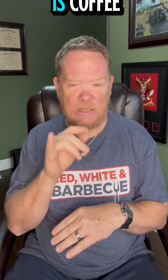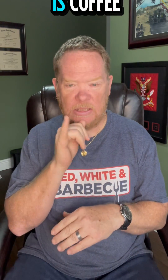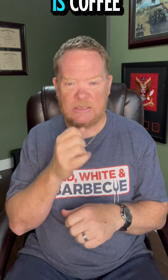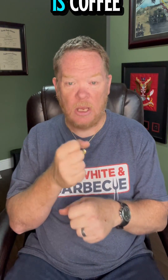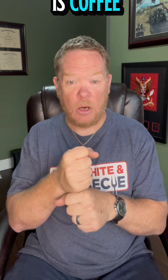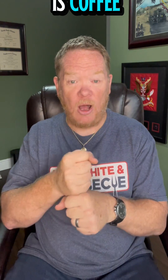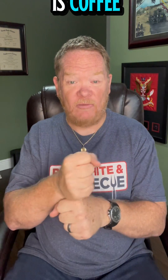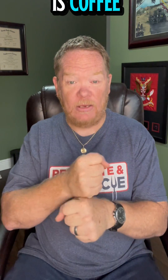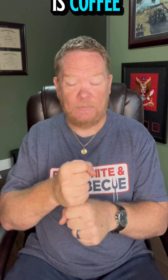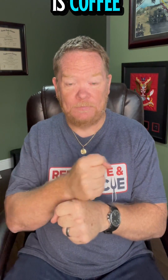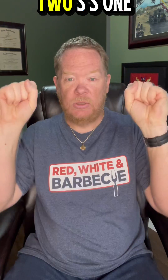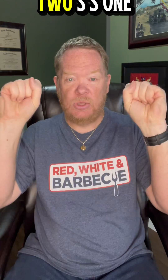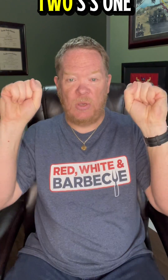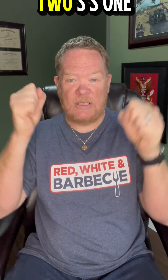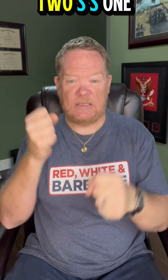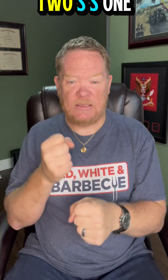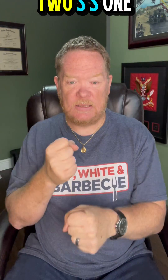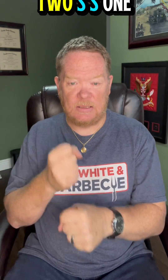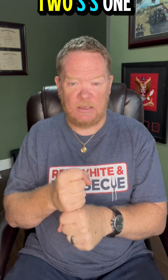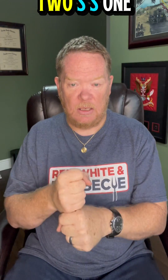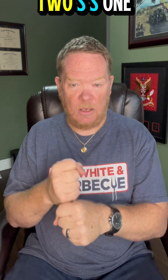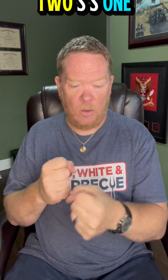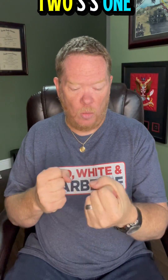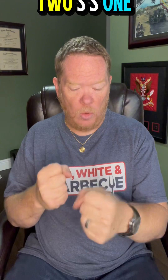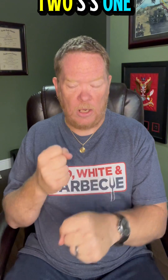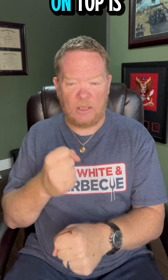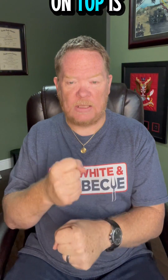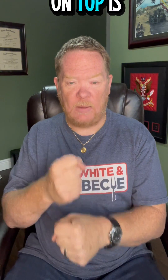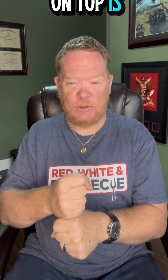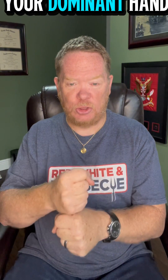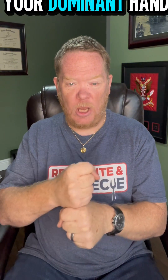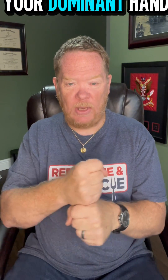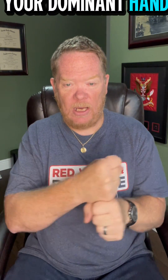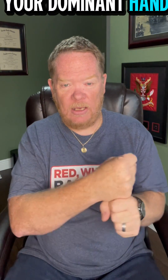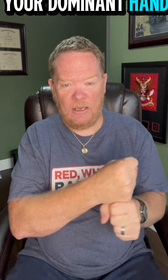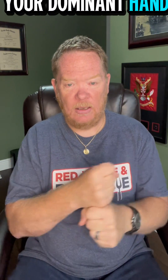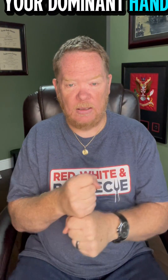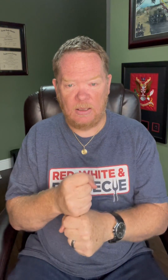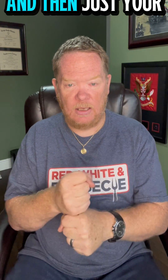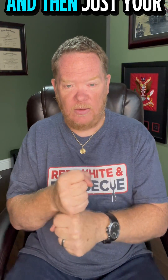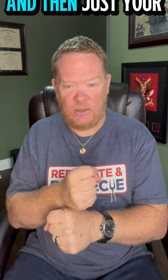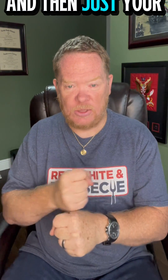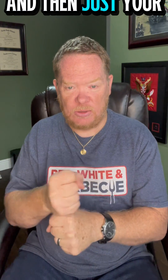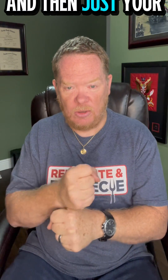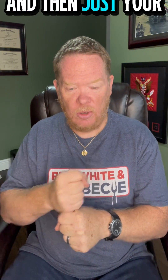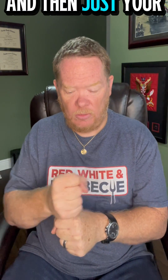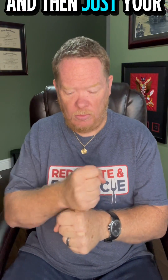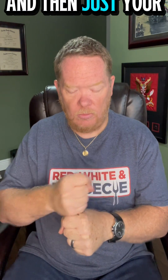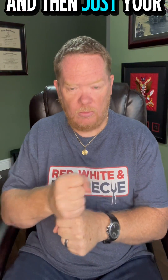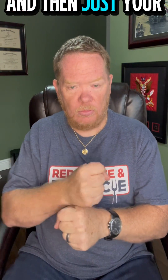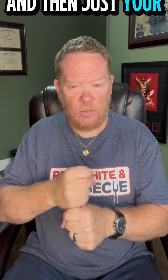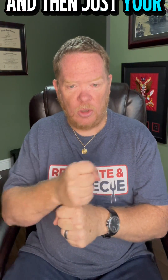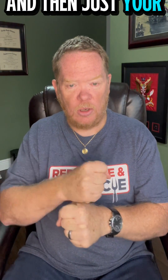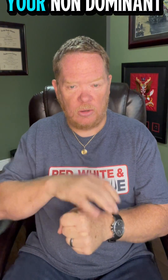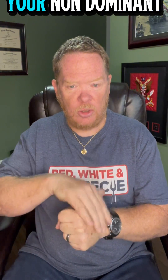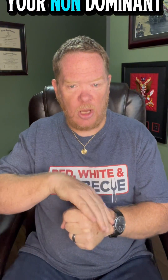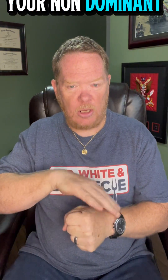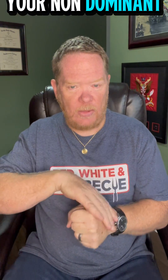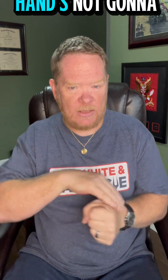is coffee, 2 S's, 1 on top is your dominant hand, and then just your non-dominant hand is not